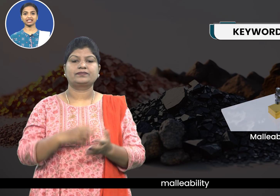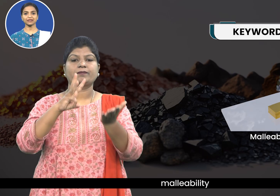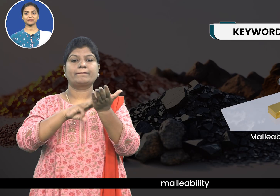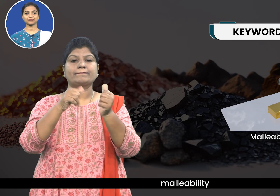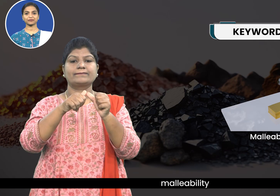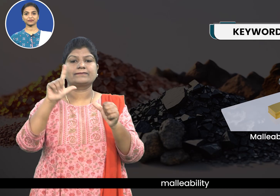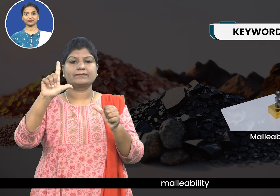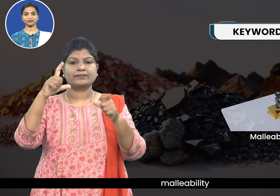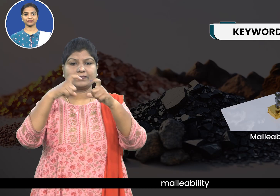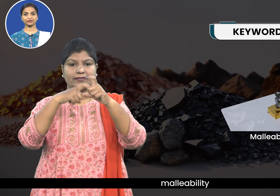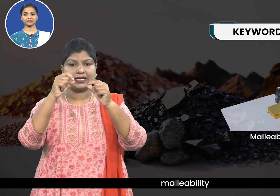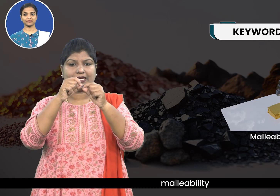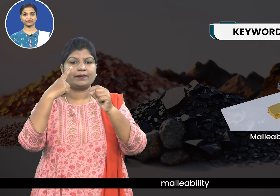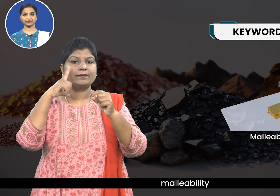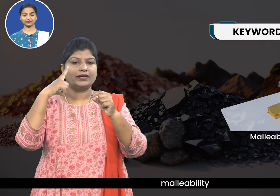malleability,